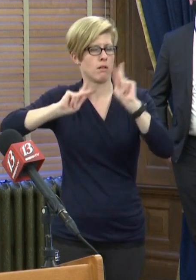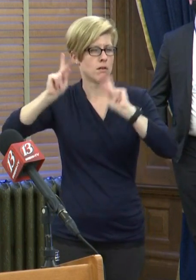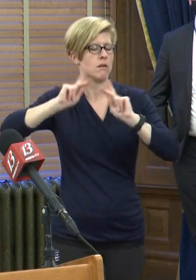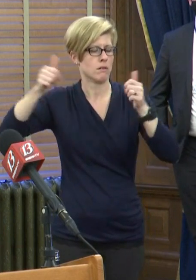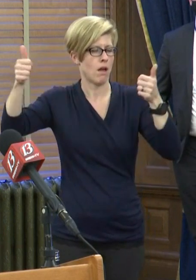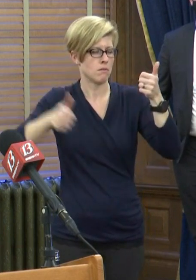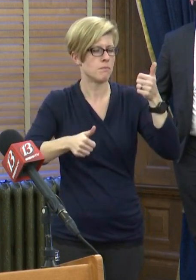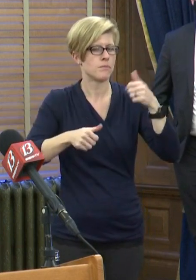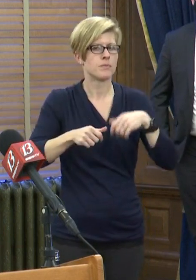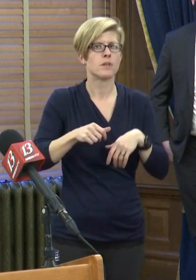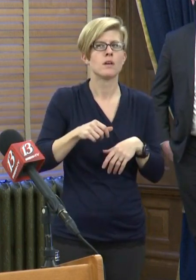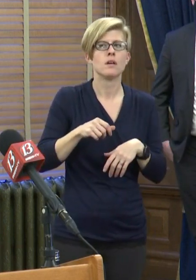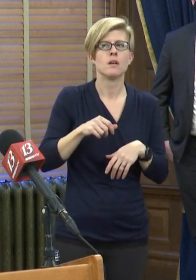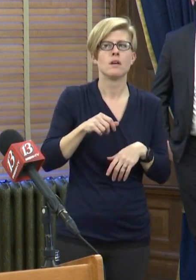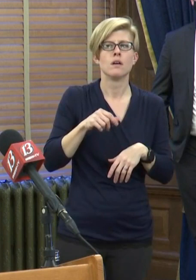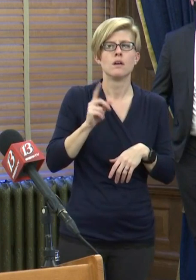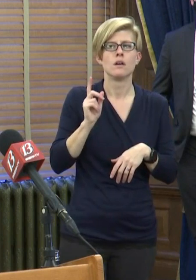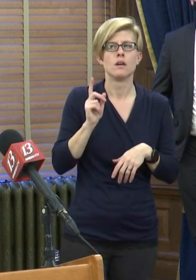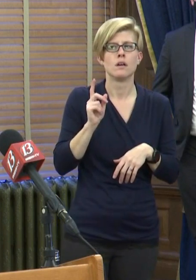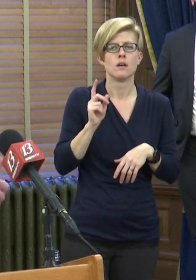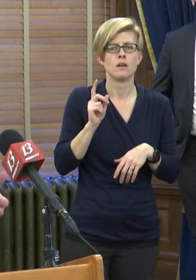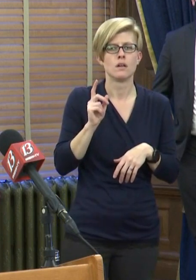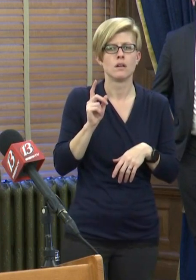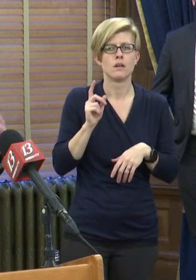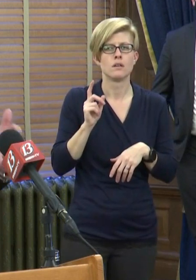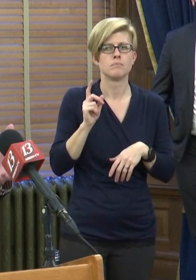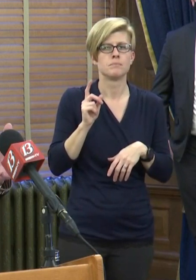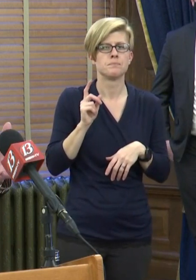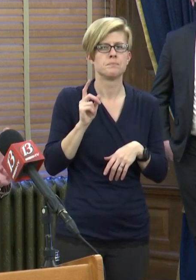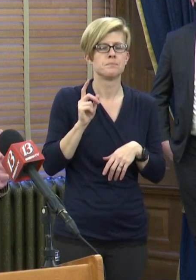They, though, do get the same,